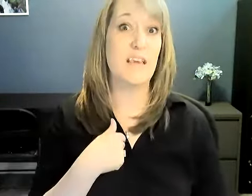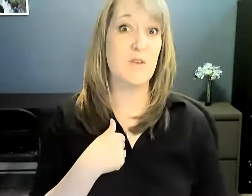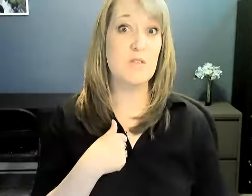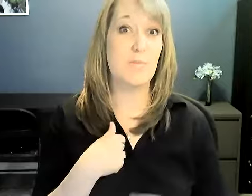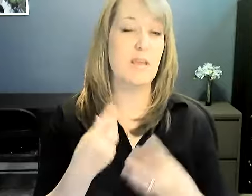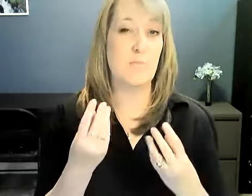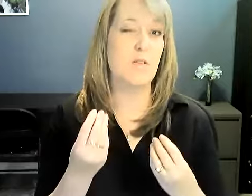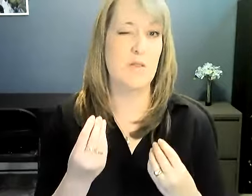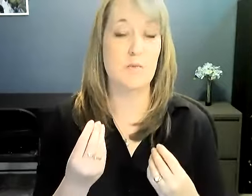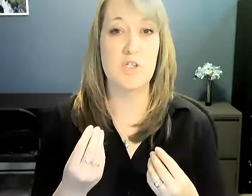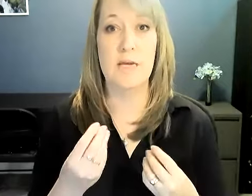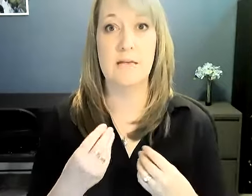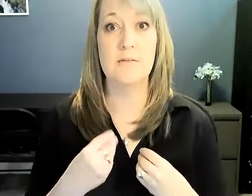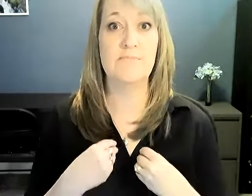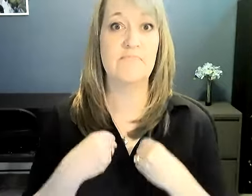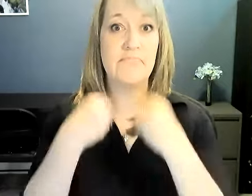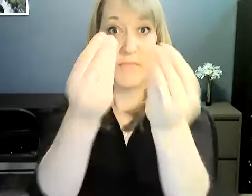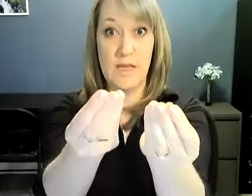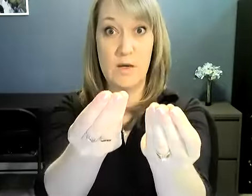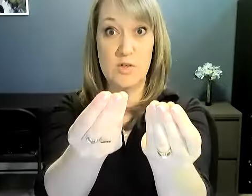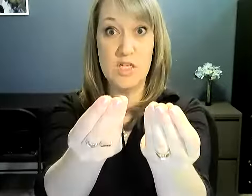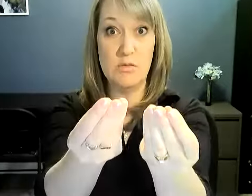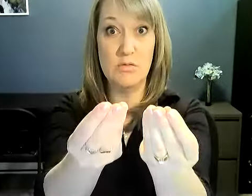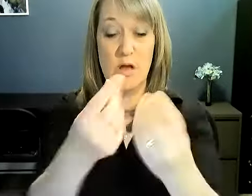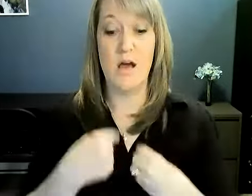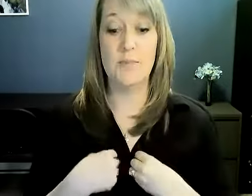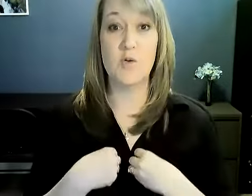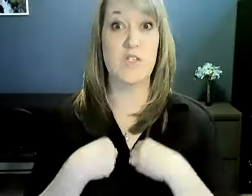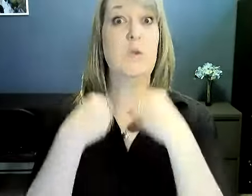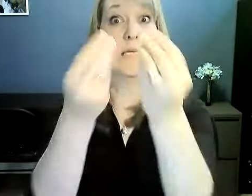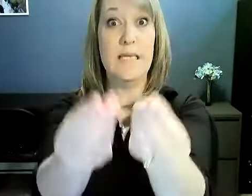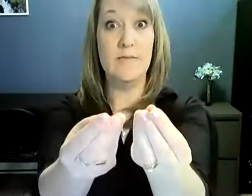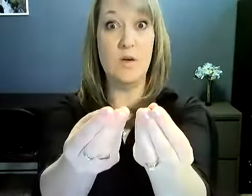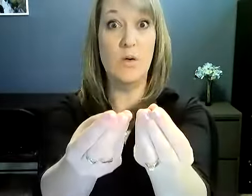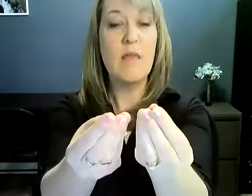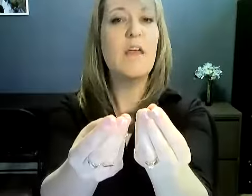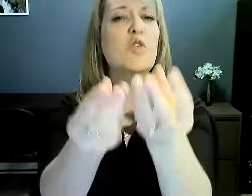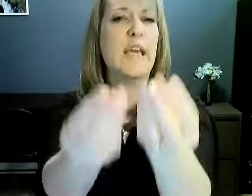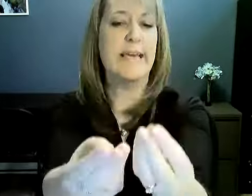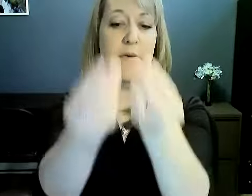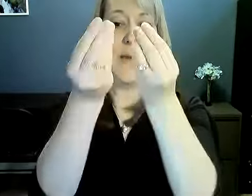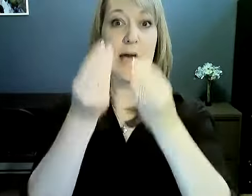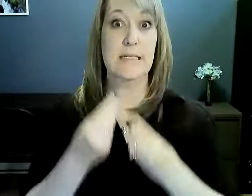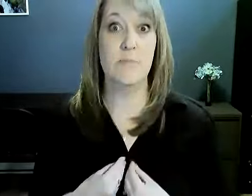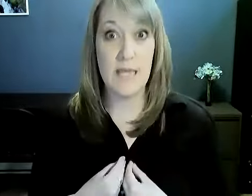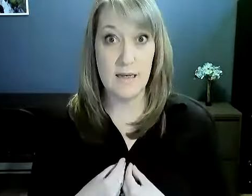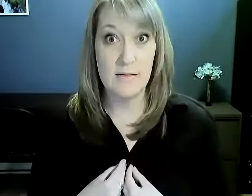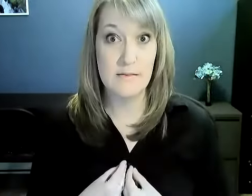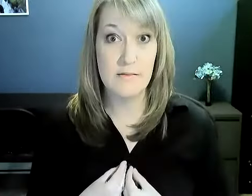you something, I'll do this one two-handed. It goes to you. I'm going to give you. Then you can give it back to me.